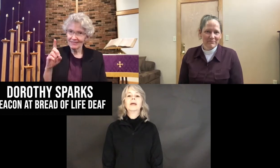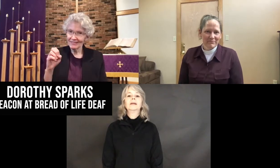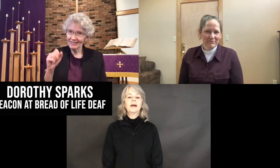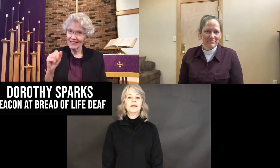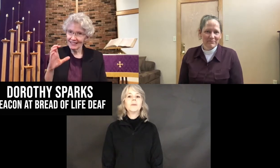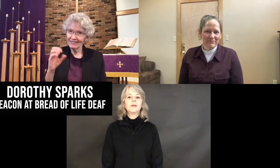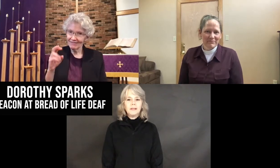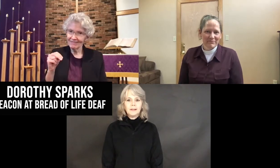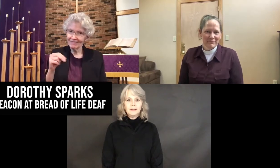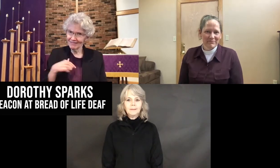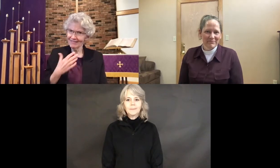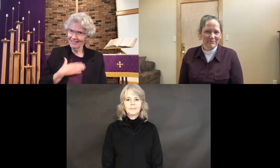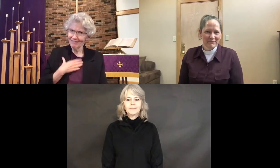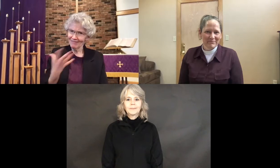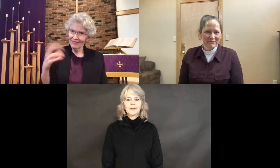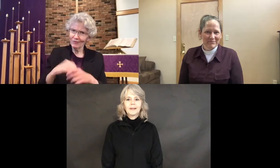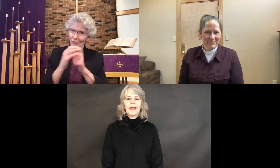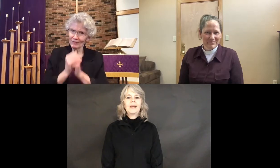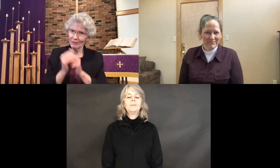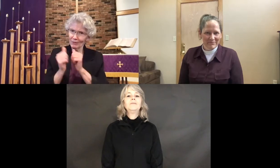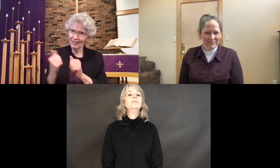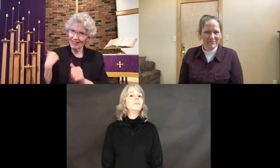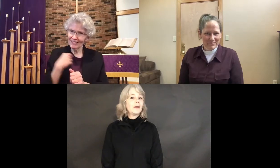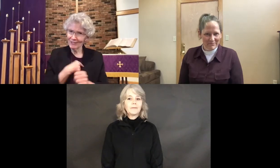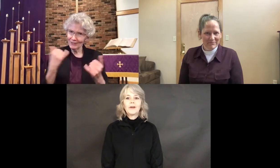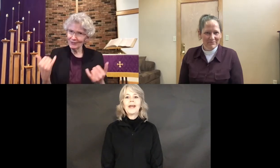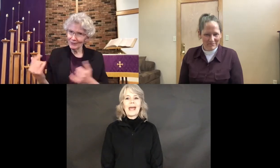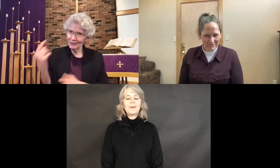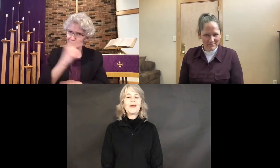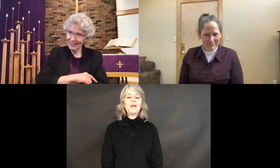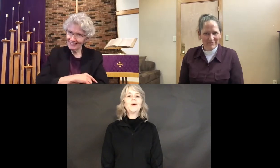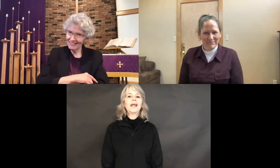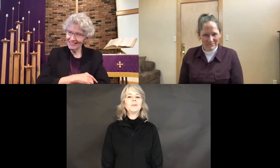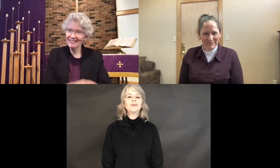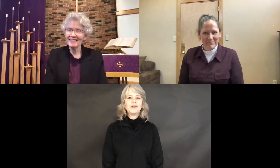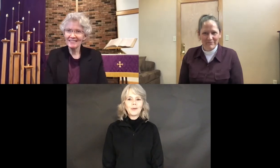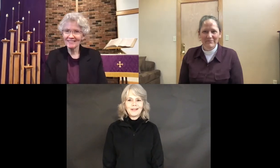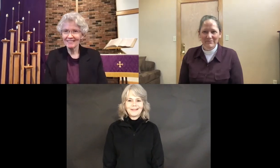and I am the deacon, and I'm very happy that you are able to join us